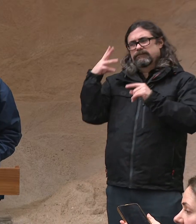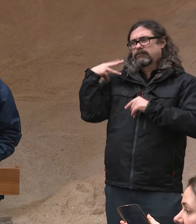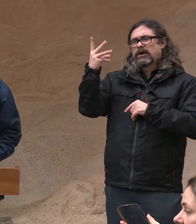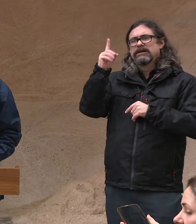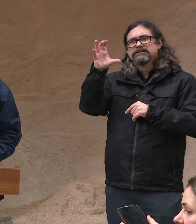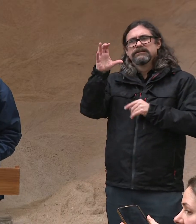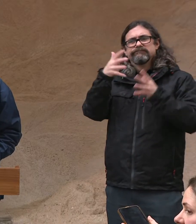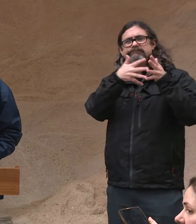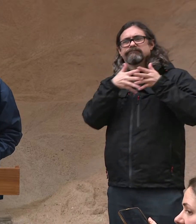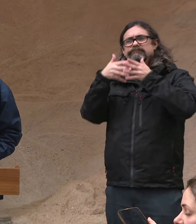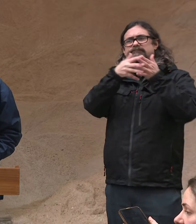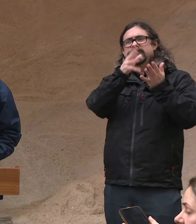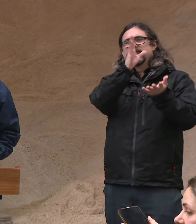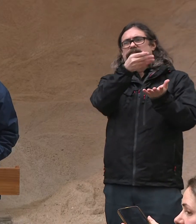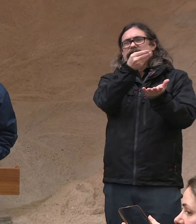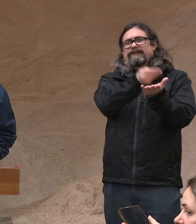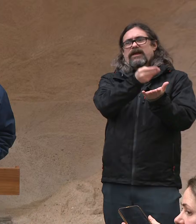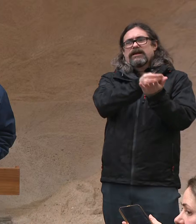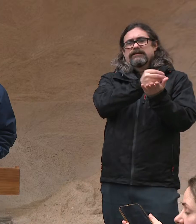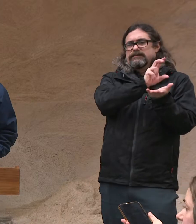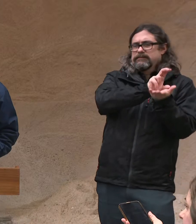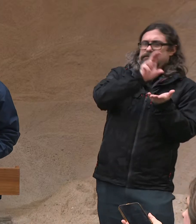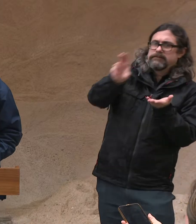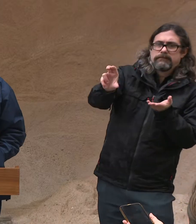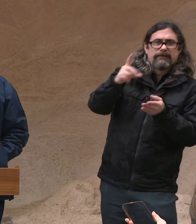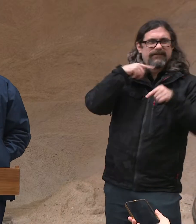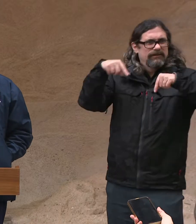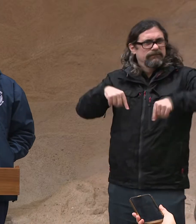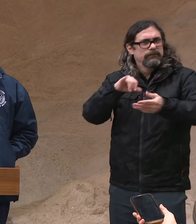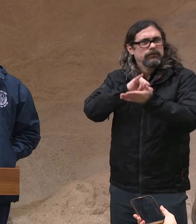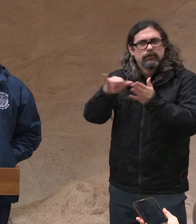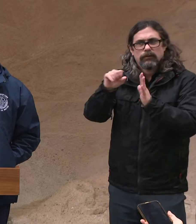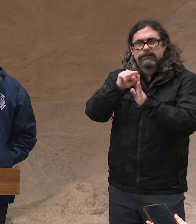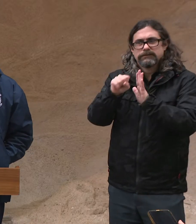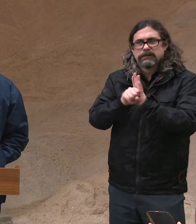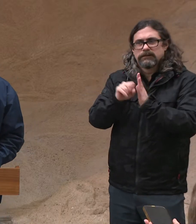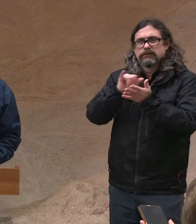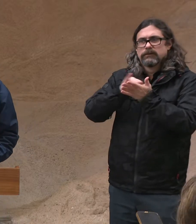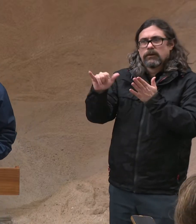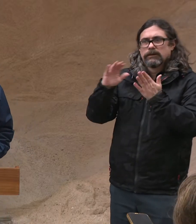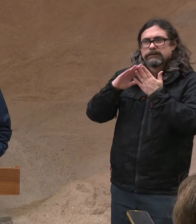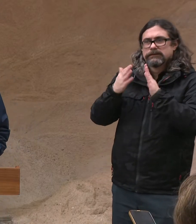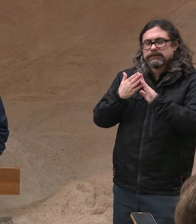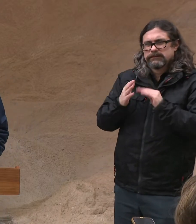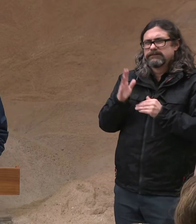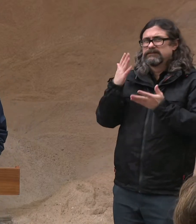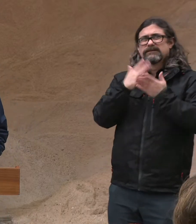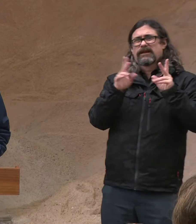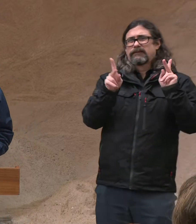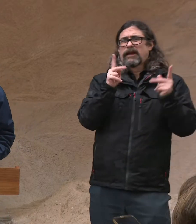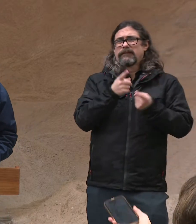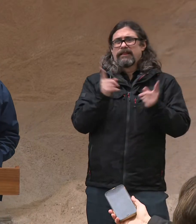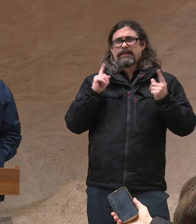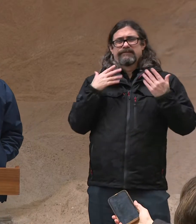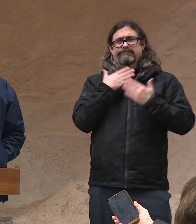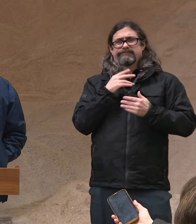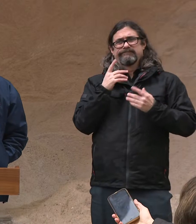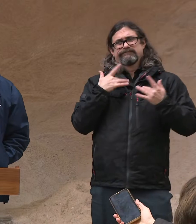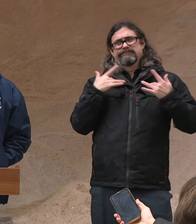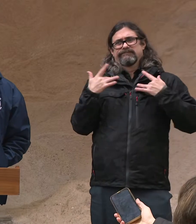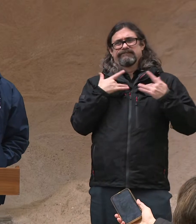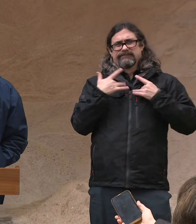their federal funding could be cut under the incoming administration. Is that a conversation you guys